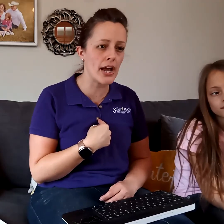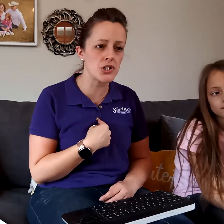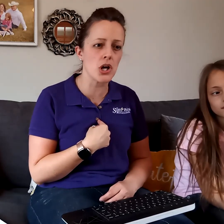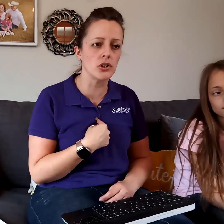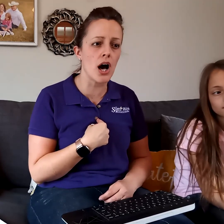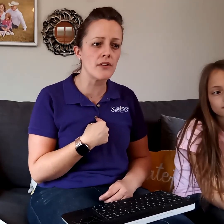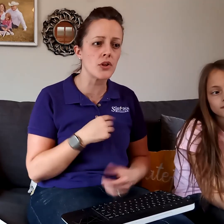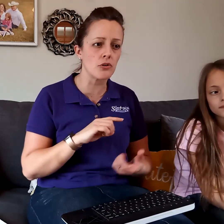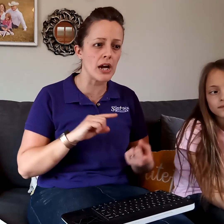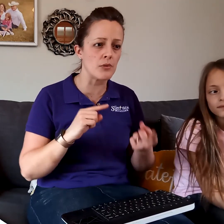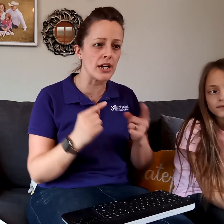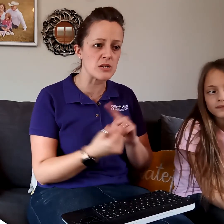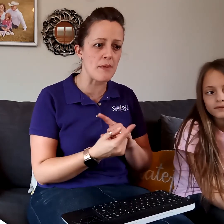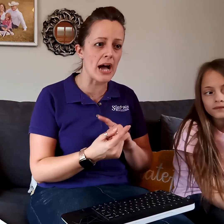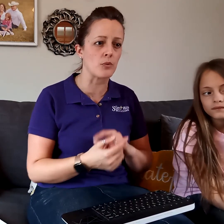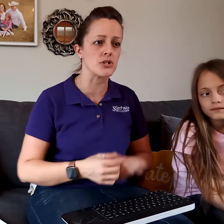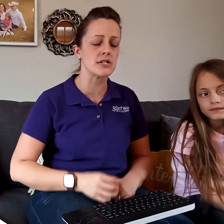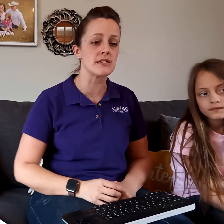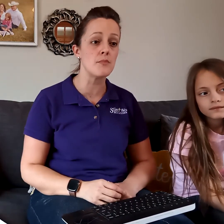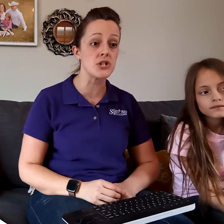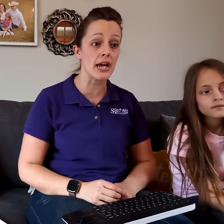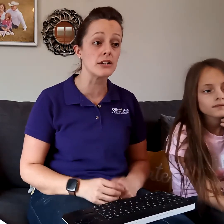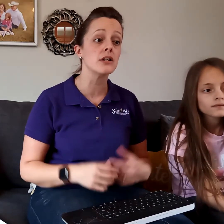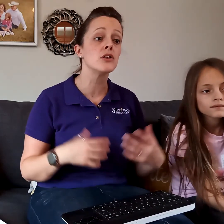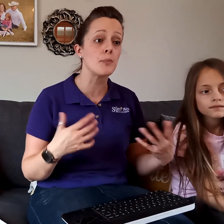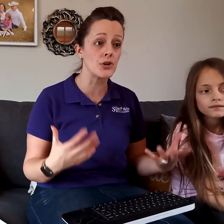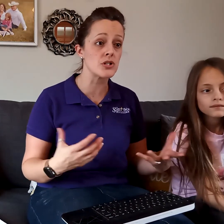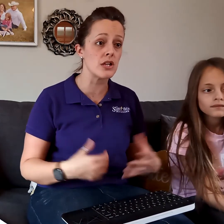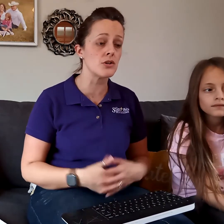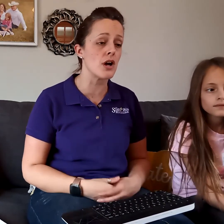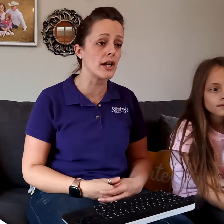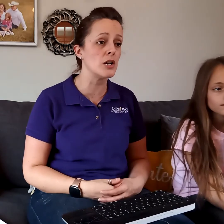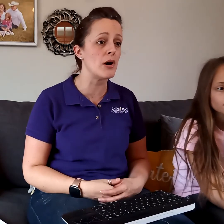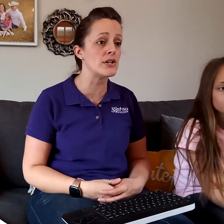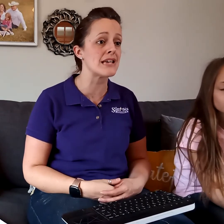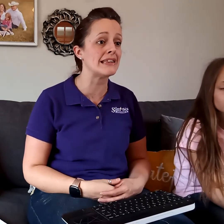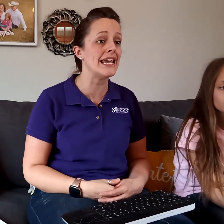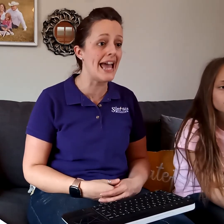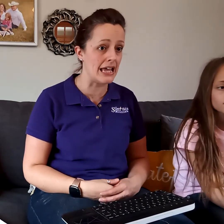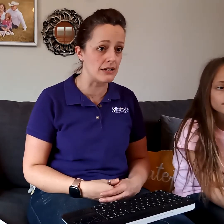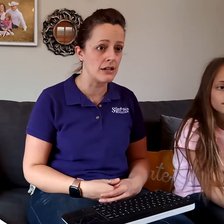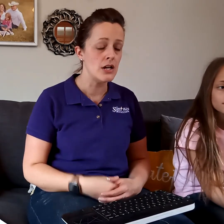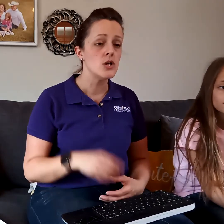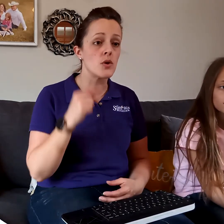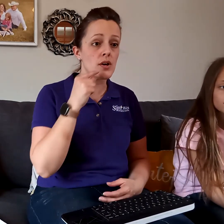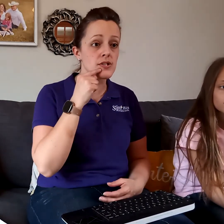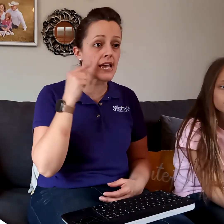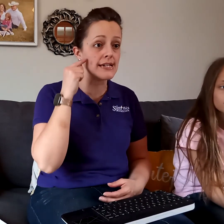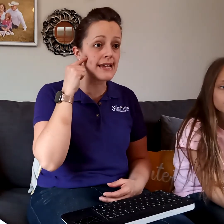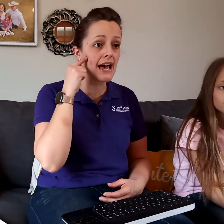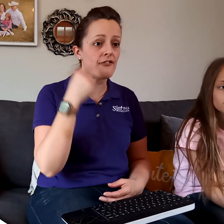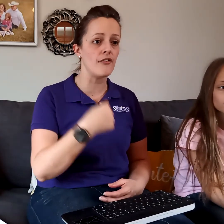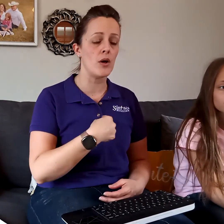a lot of the grammar is backwards. The subject, the person that they're talking about, is at the end. So they'll say, deaf